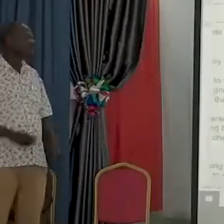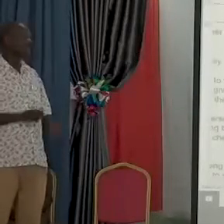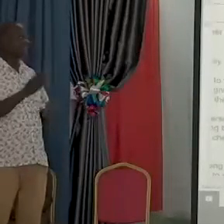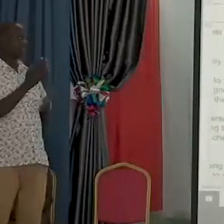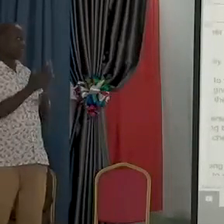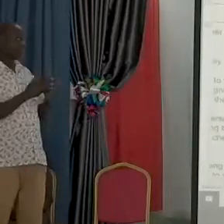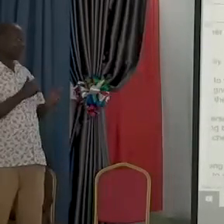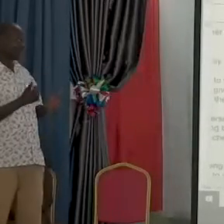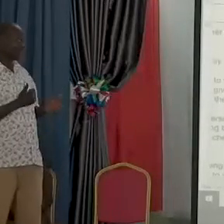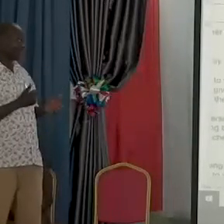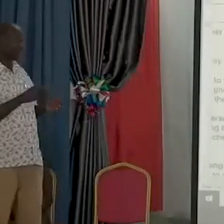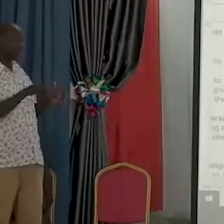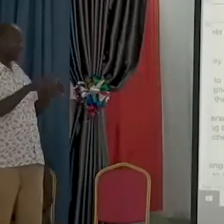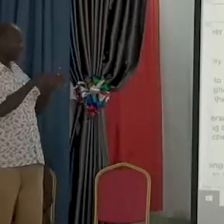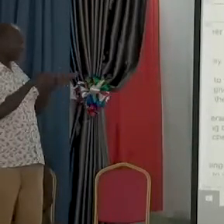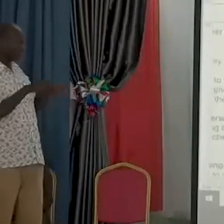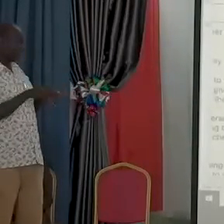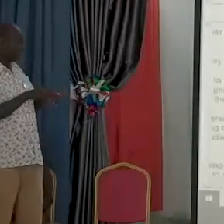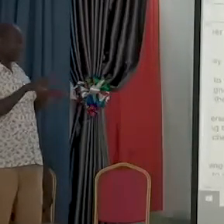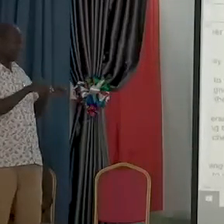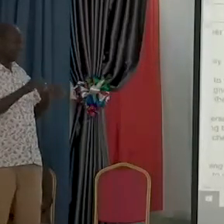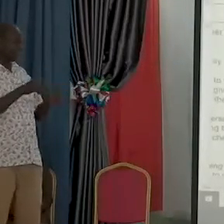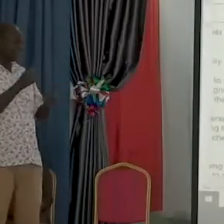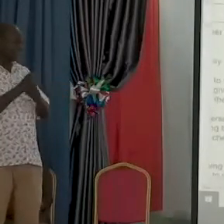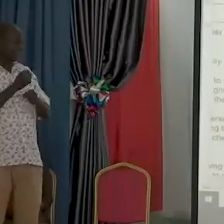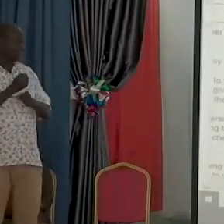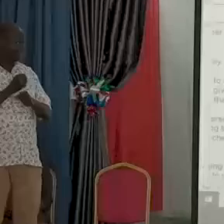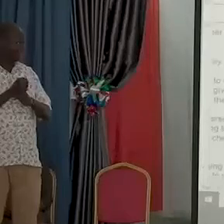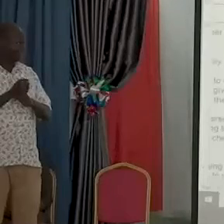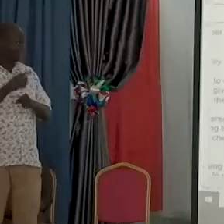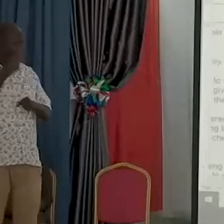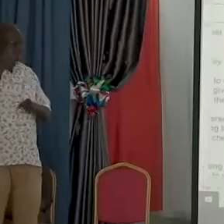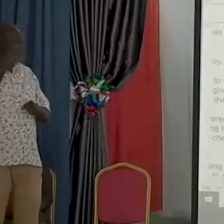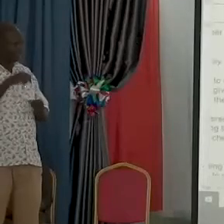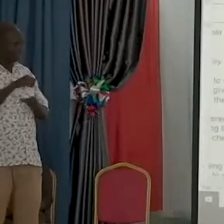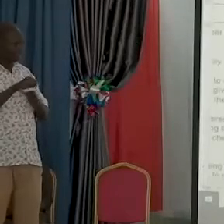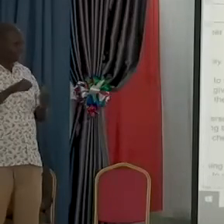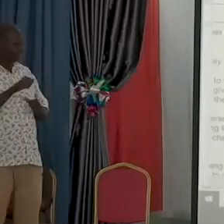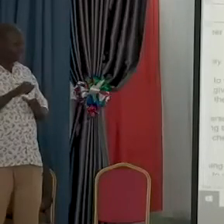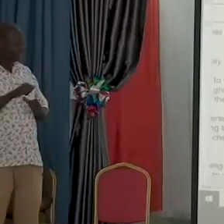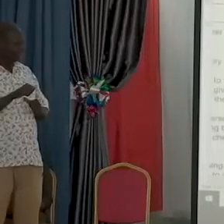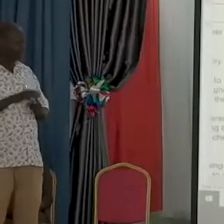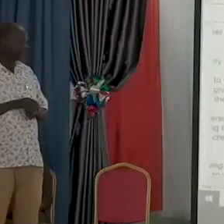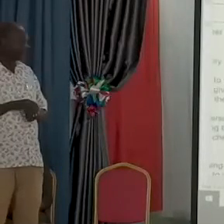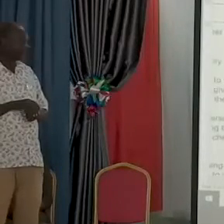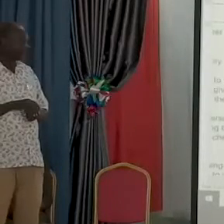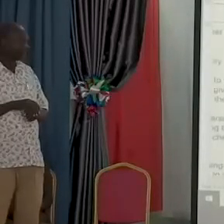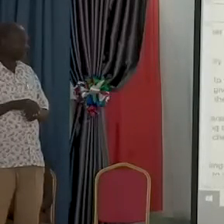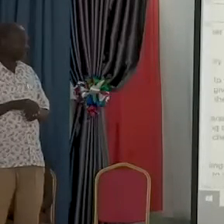Someone in this room pick a task for us to think about and dream about.